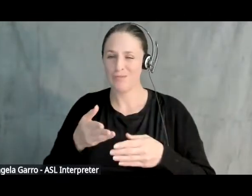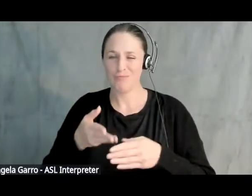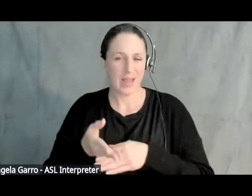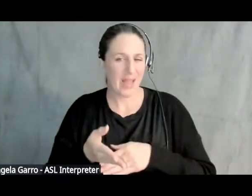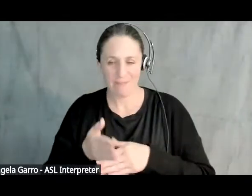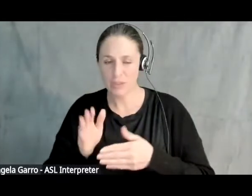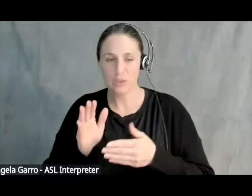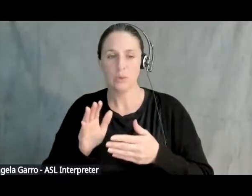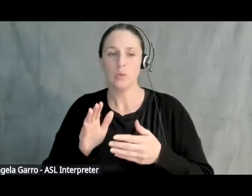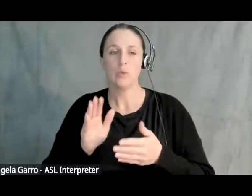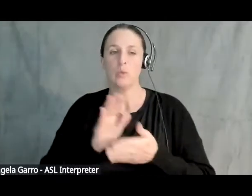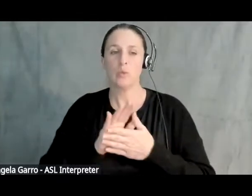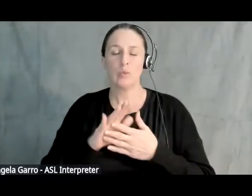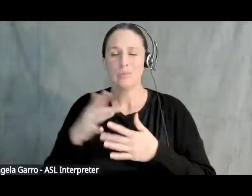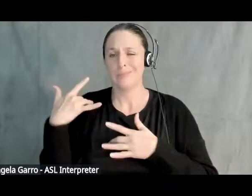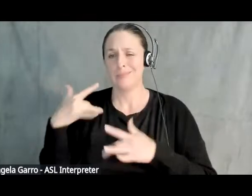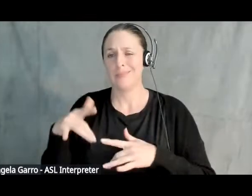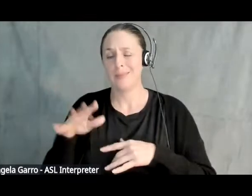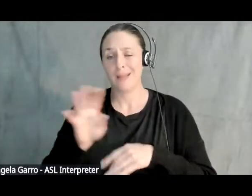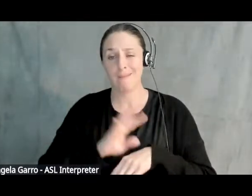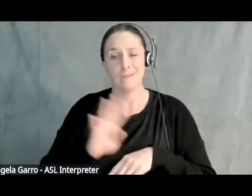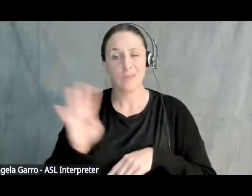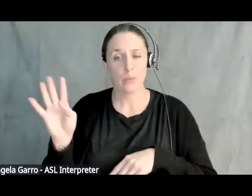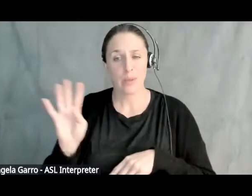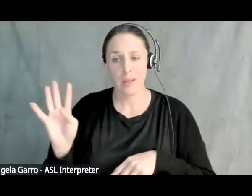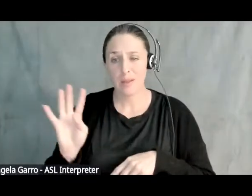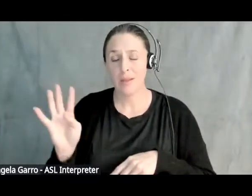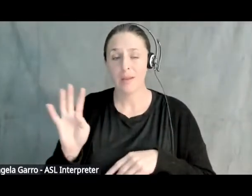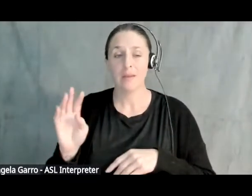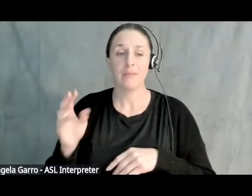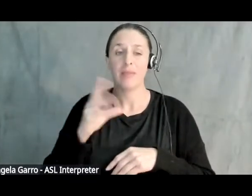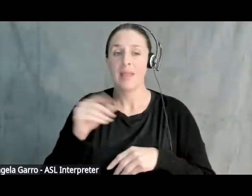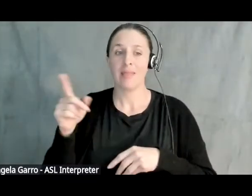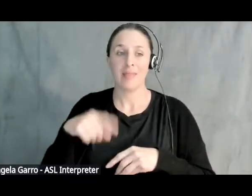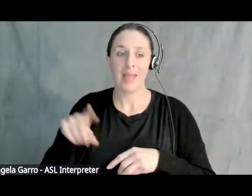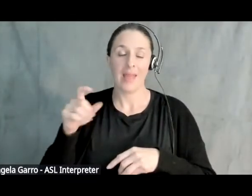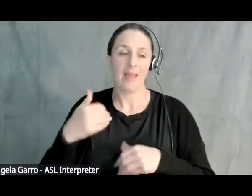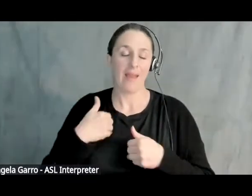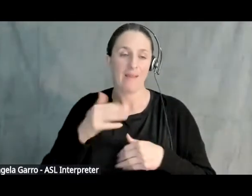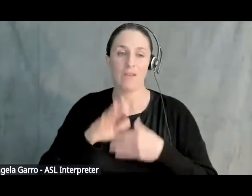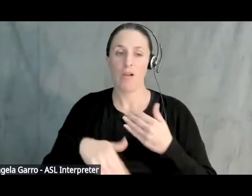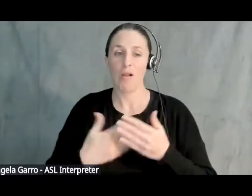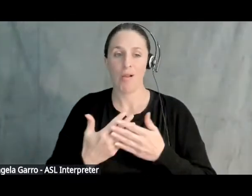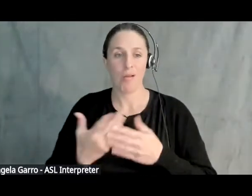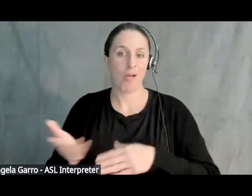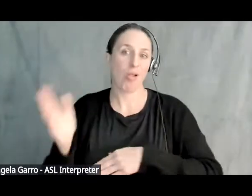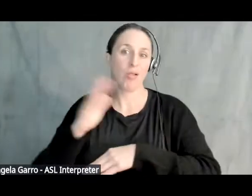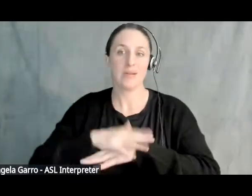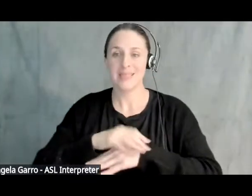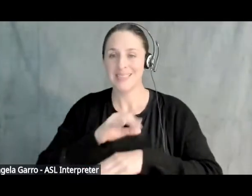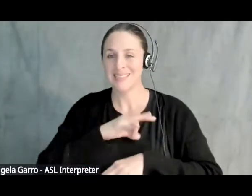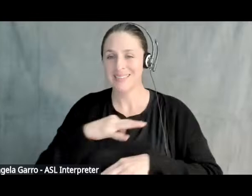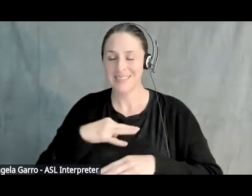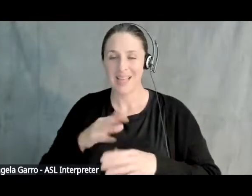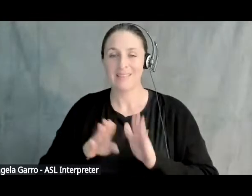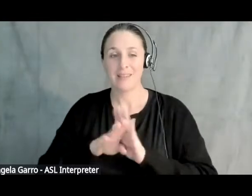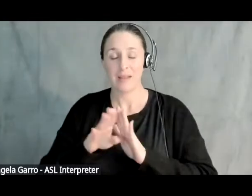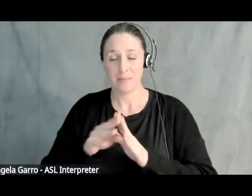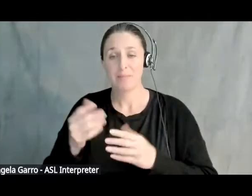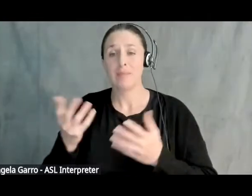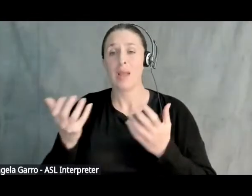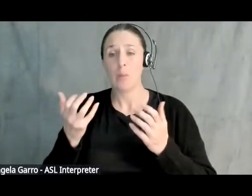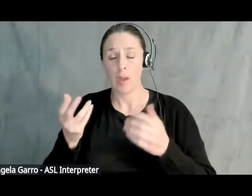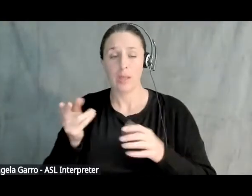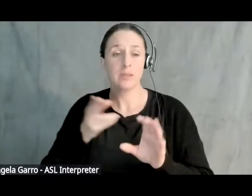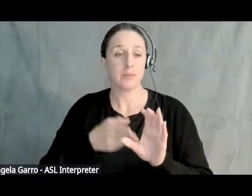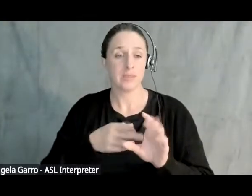tend to be like 4 o'clock, and they had the all-day staff development because I wanted to participate, but I got